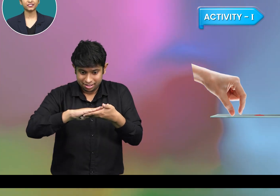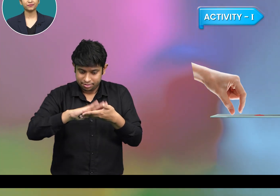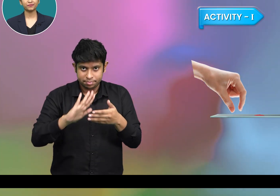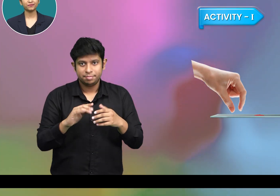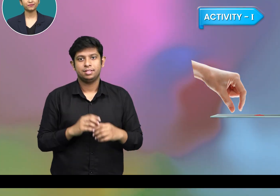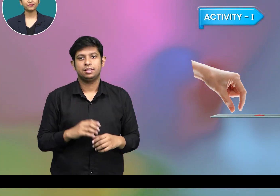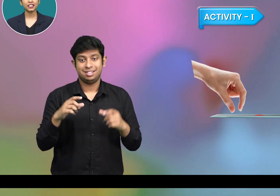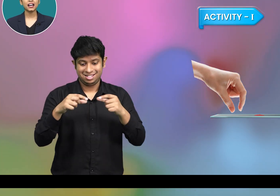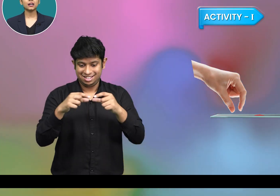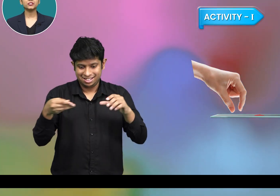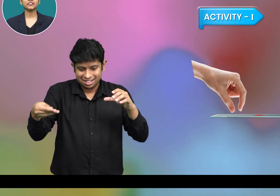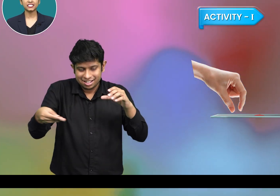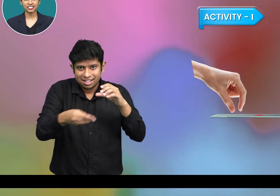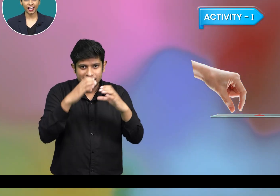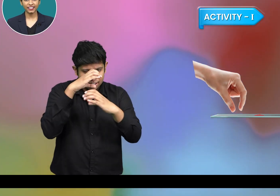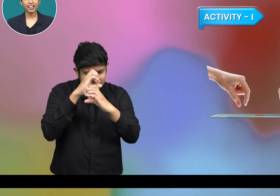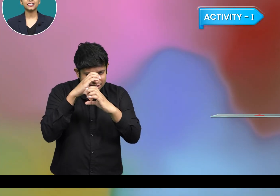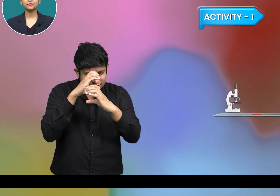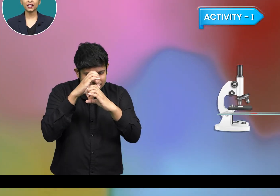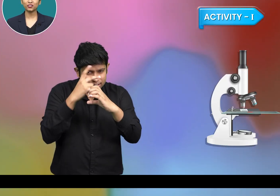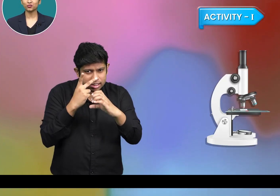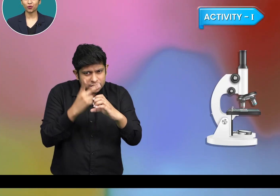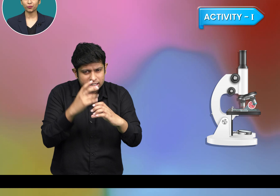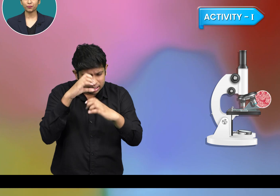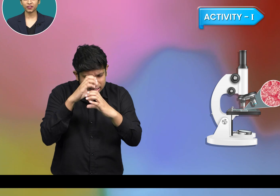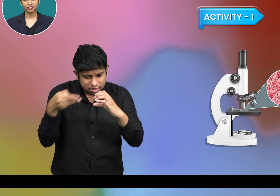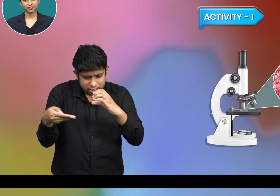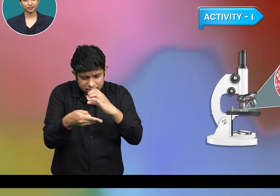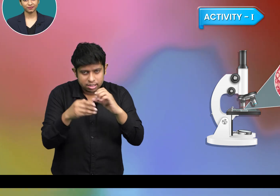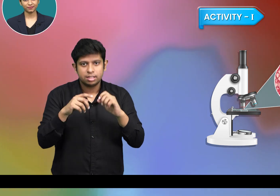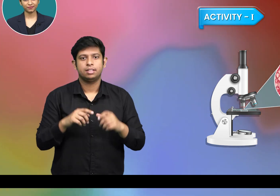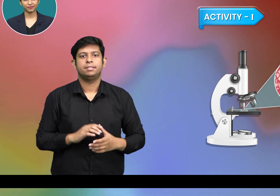sides. Observe the slide under microscope.